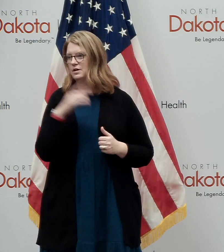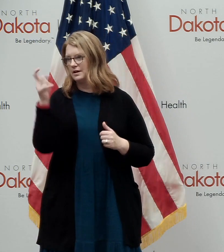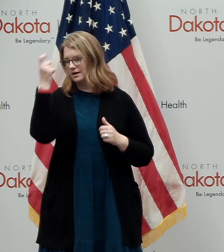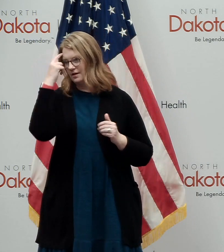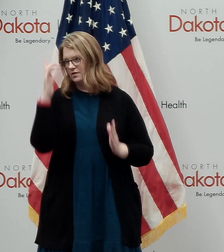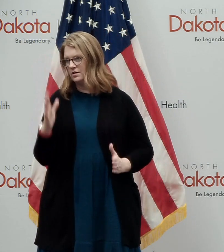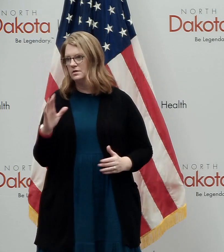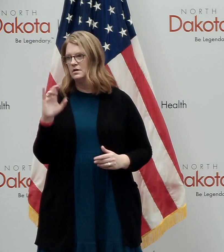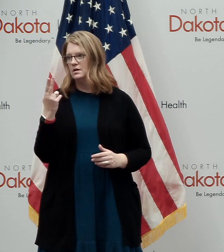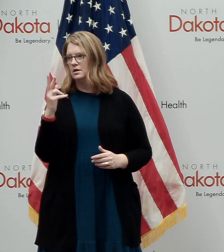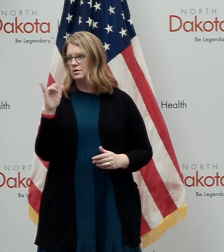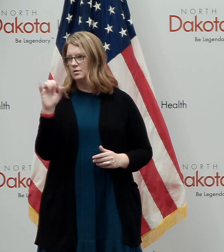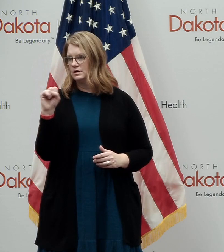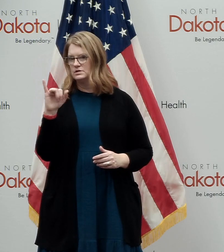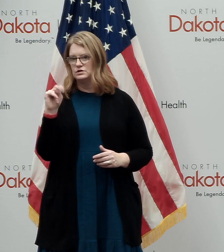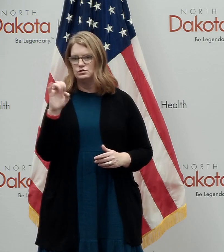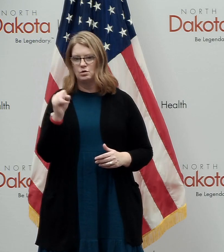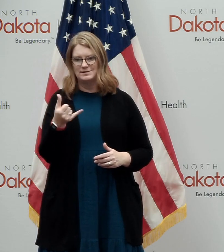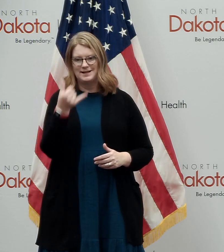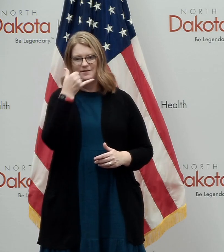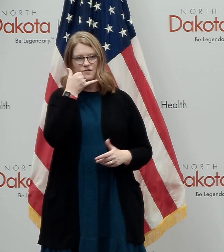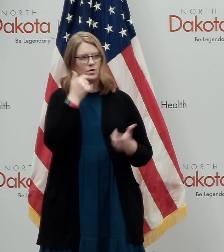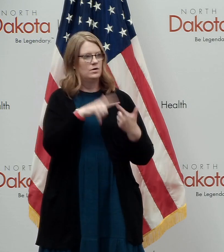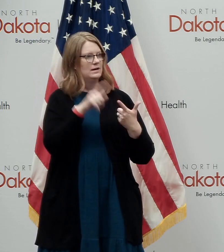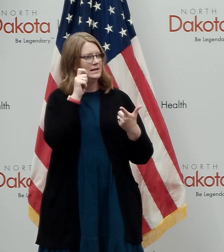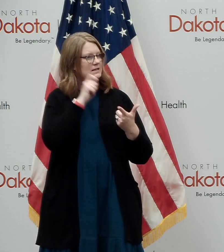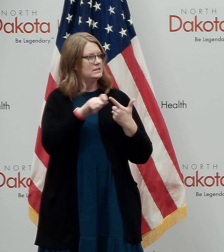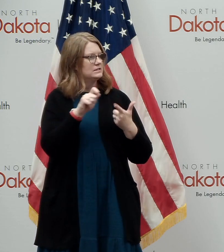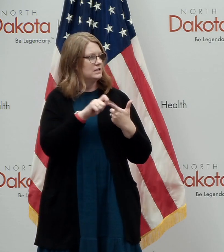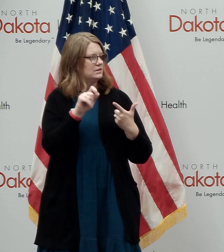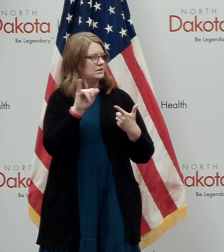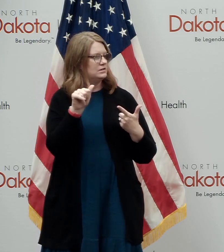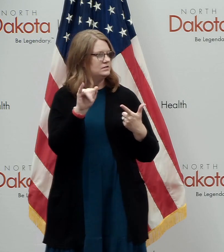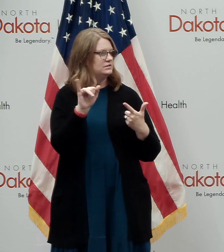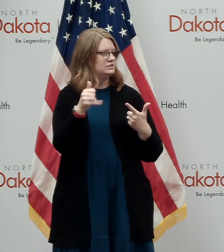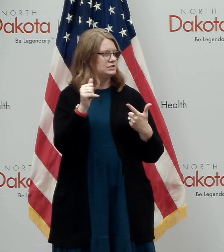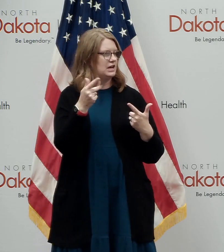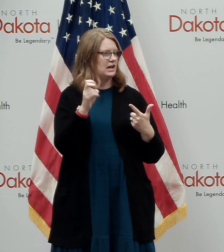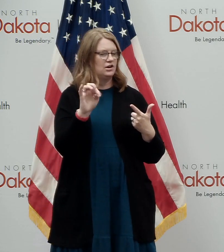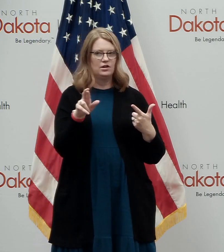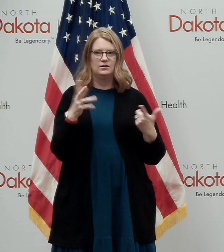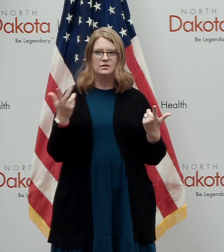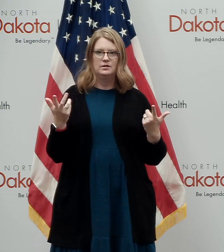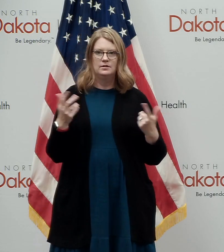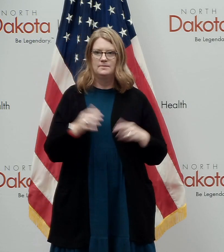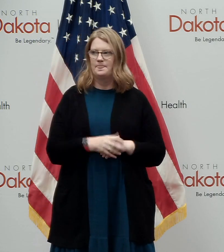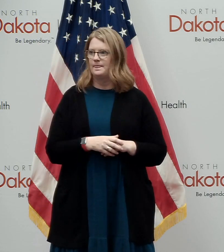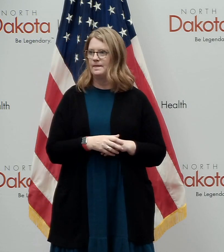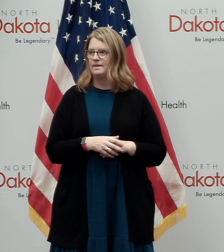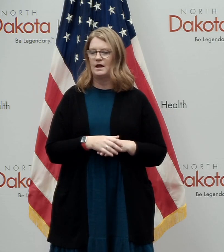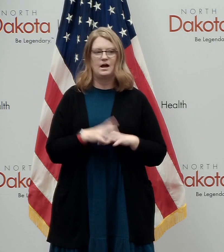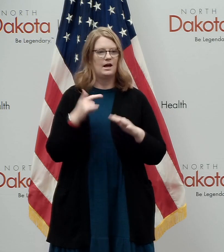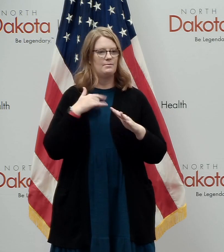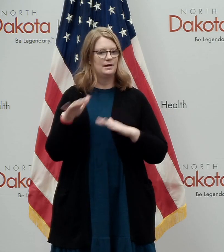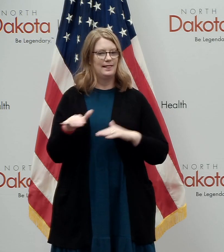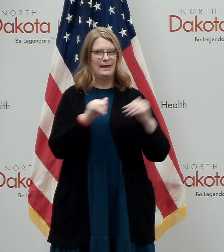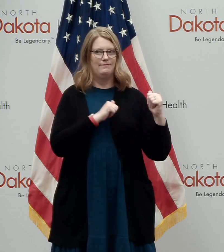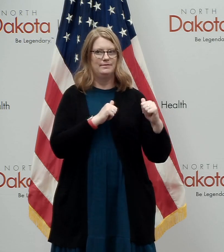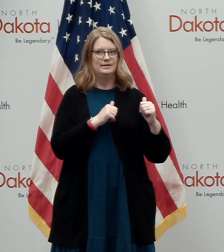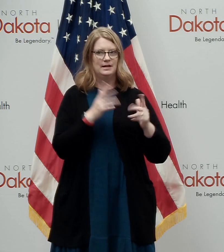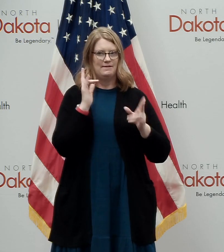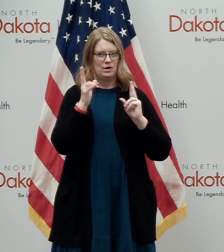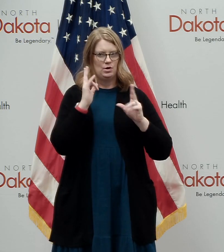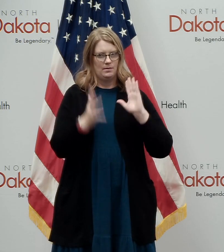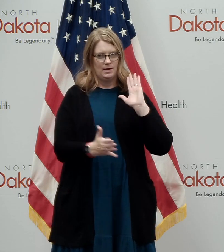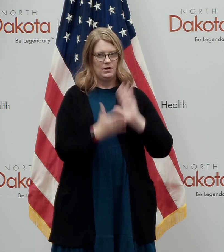We do still have Chris Jones on the line and Secretary Jaeger here to answer questions if anyone has questions. Okay, so I'll take my leave to get